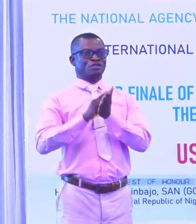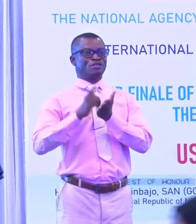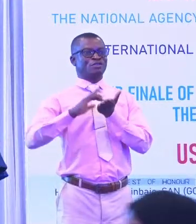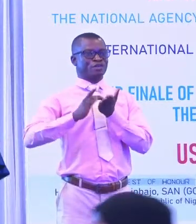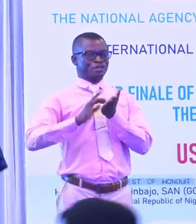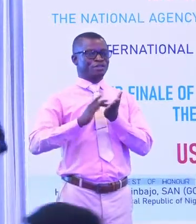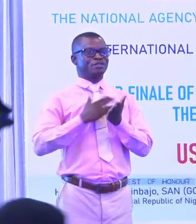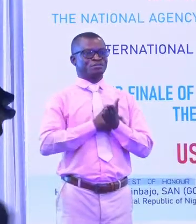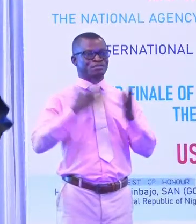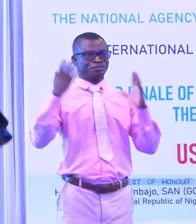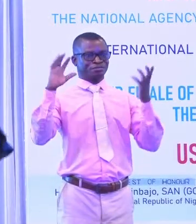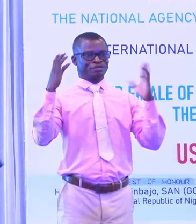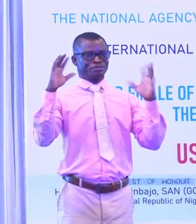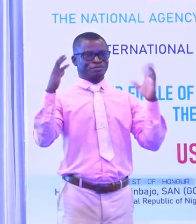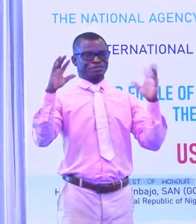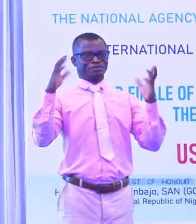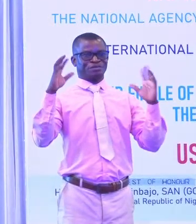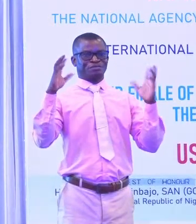Let's put our hands together for her.